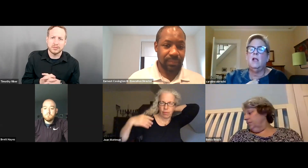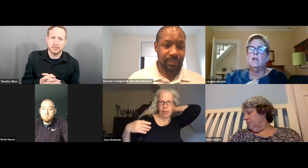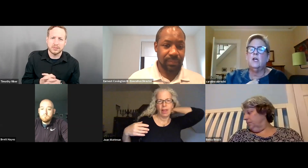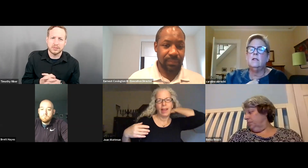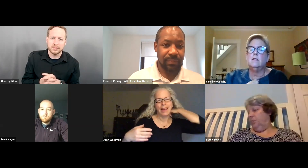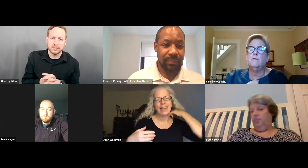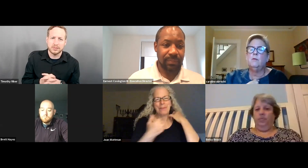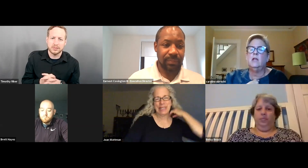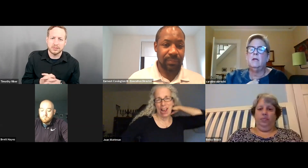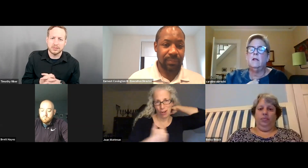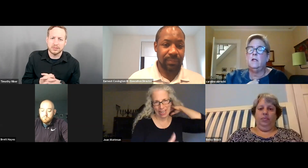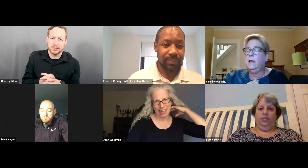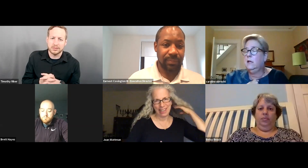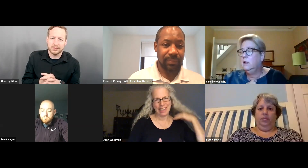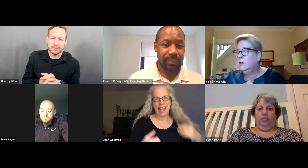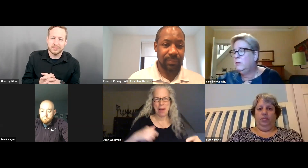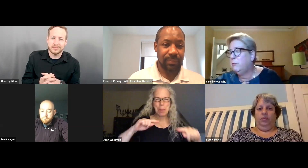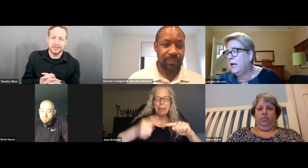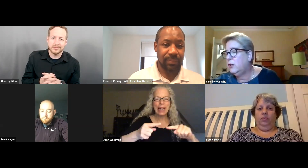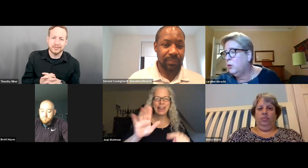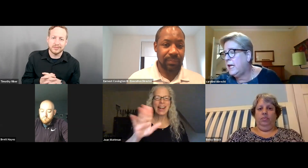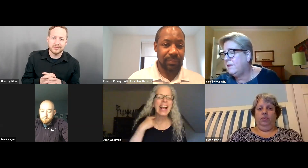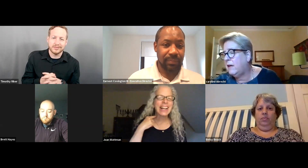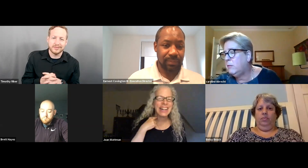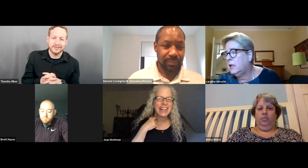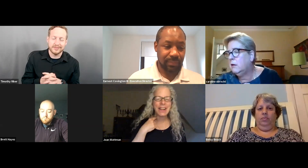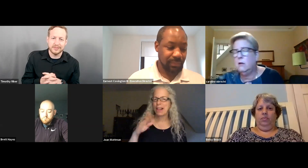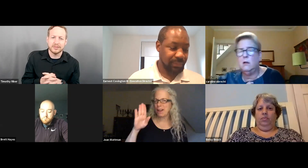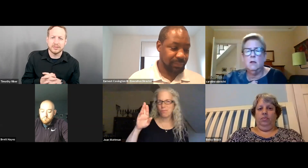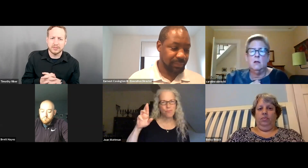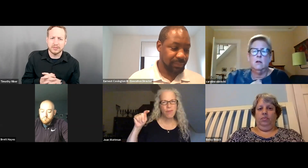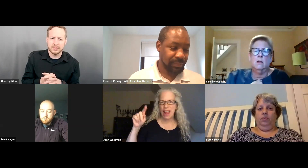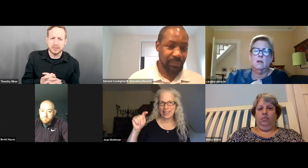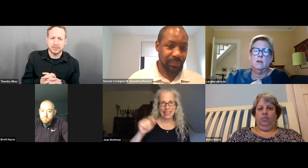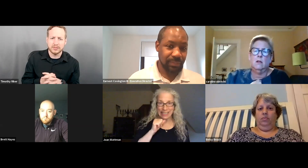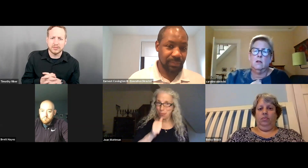I apologize for being a pain in the neck, but Brett, you weren't at that meeting.